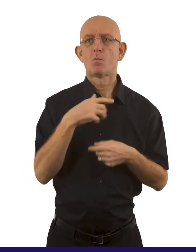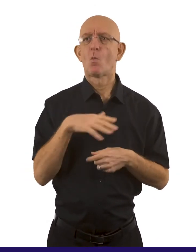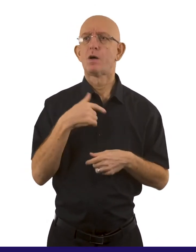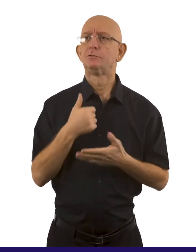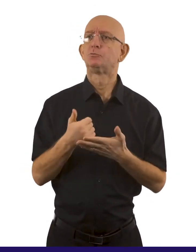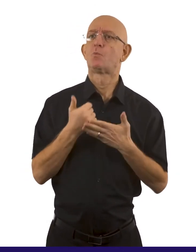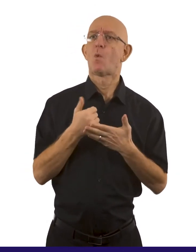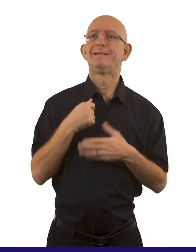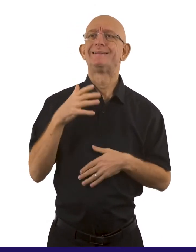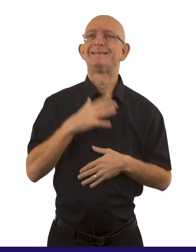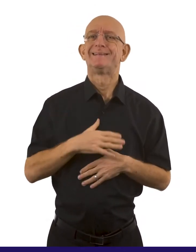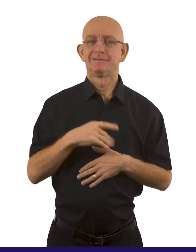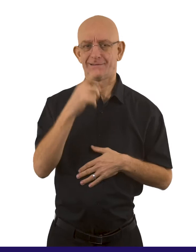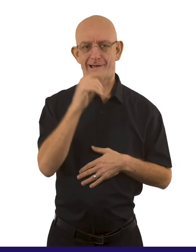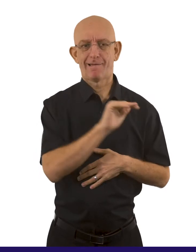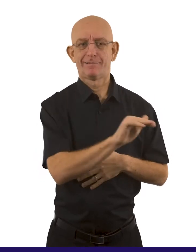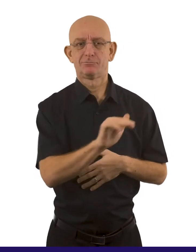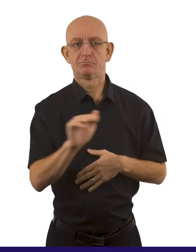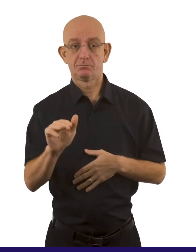the support I need?